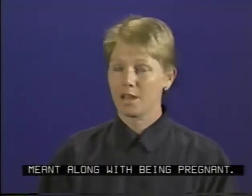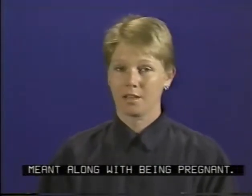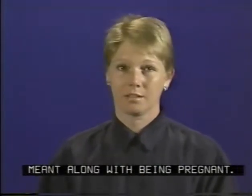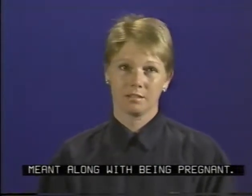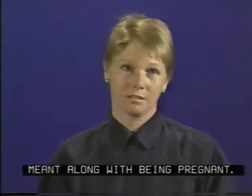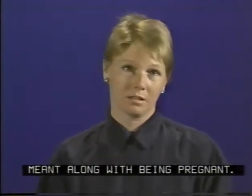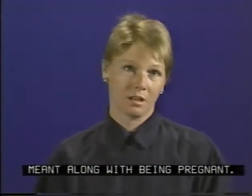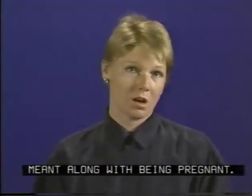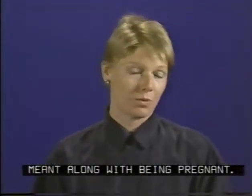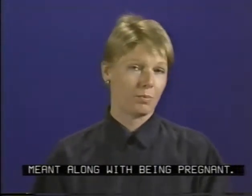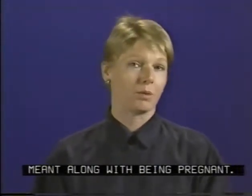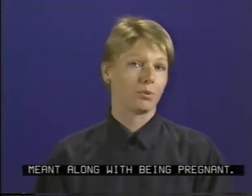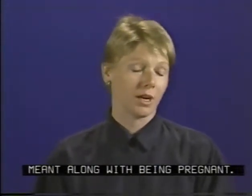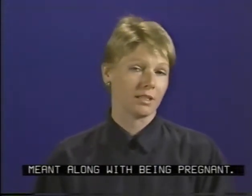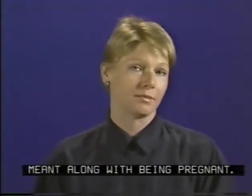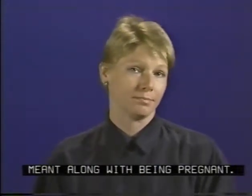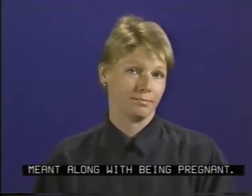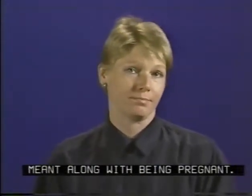meant along with being pregnant.